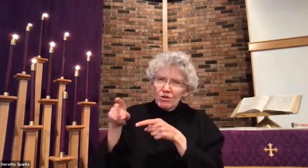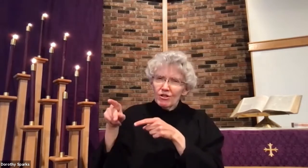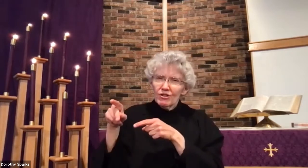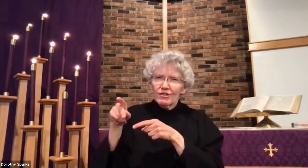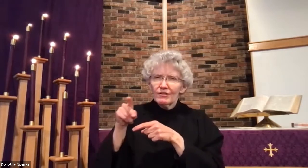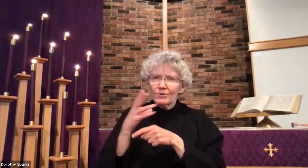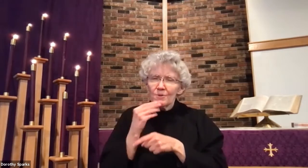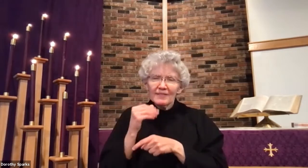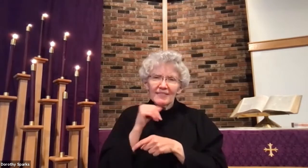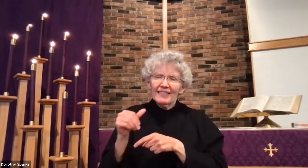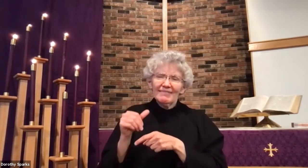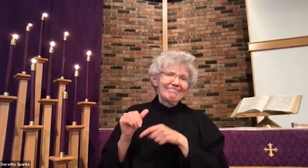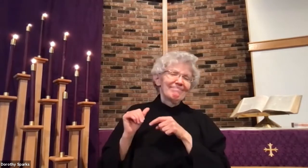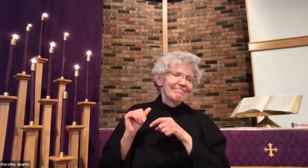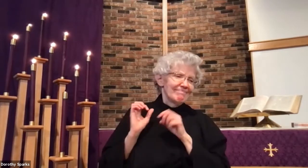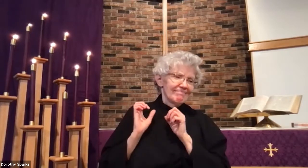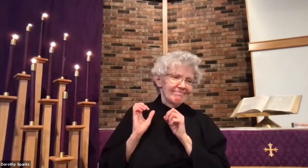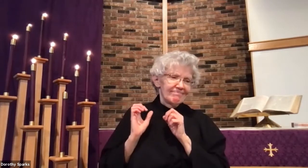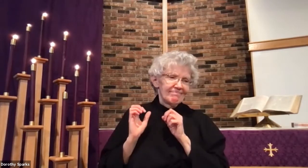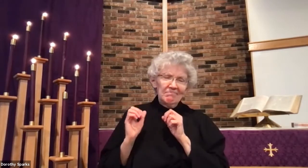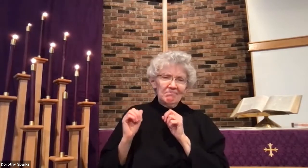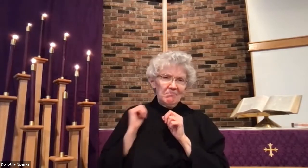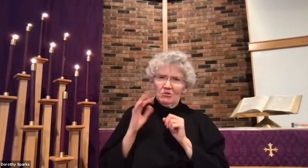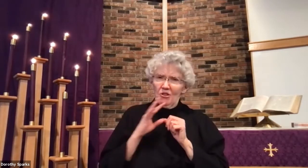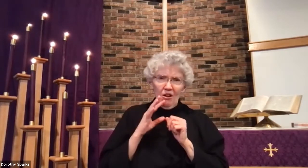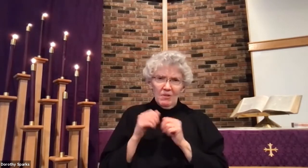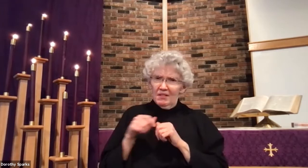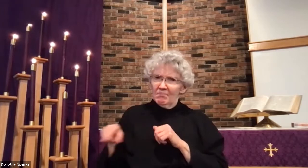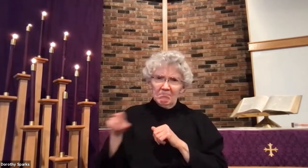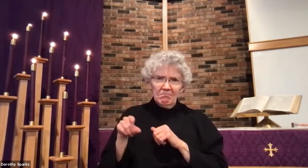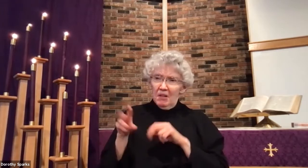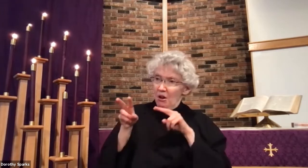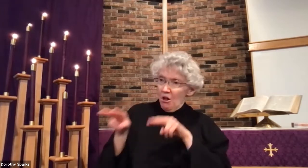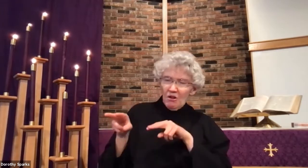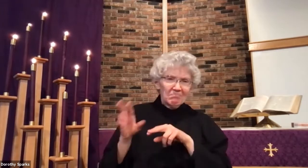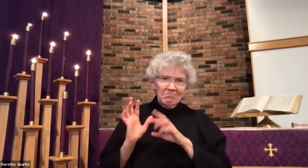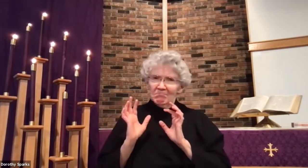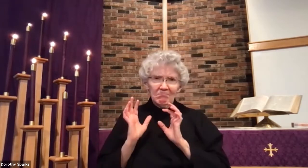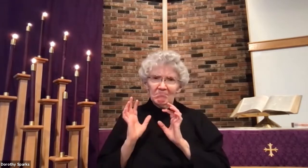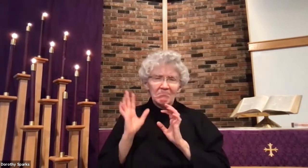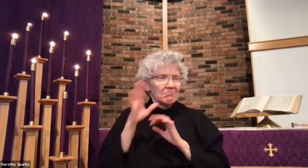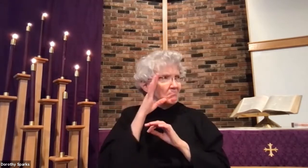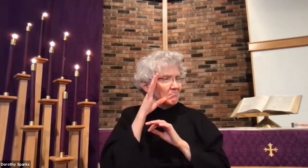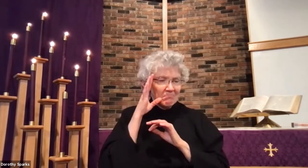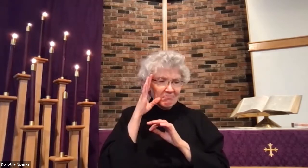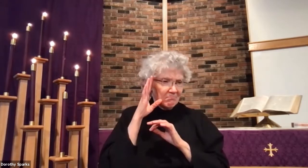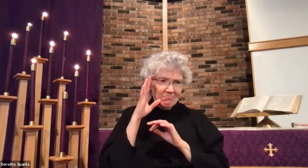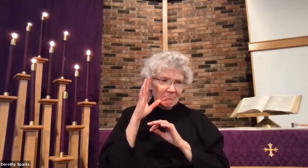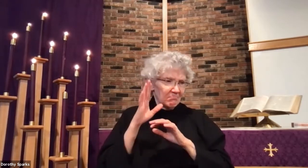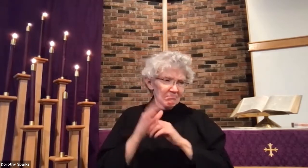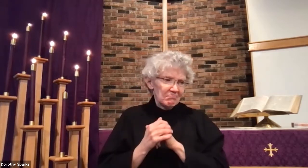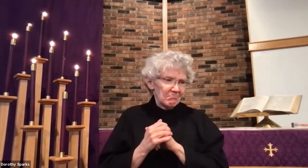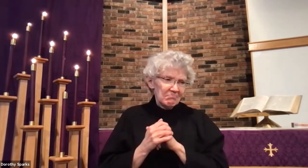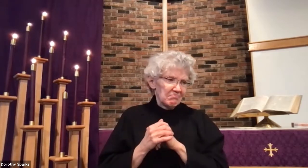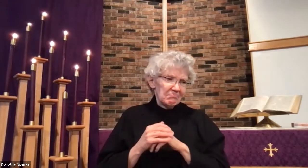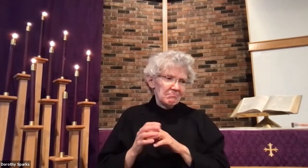and from another country. So they were not pure Jewish people. And so